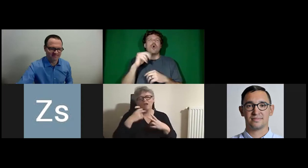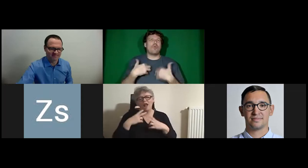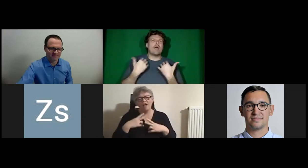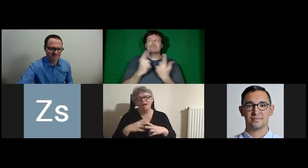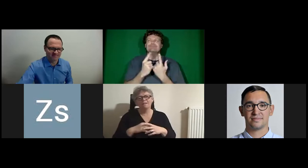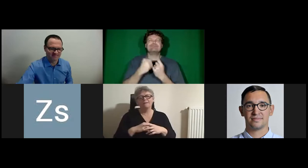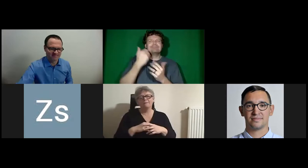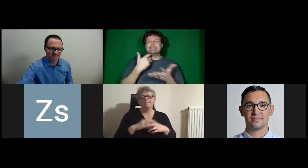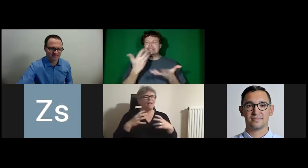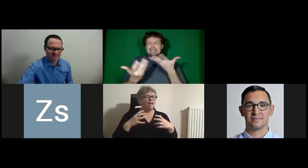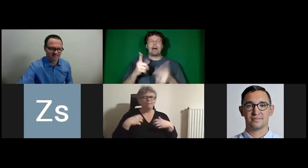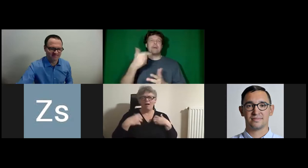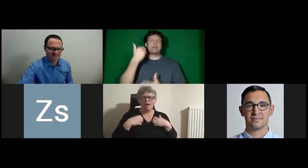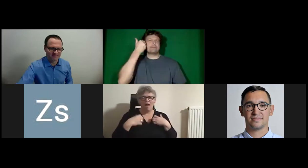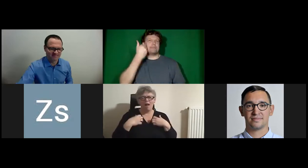sweet,